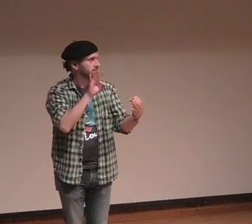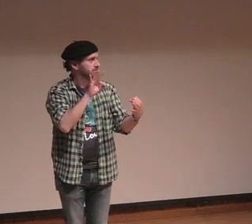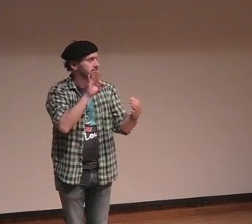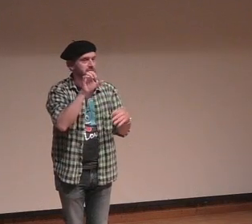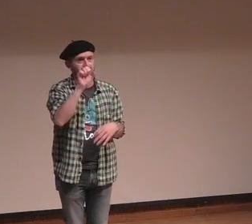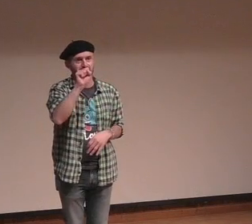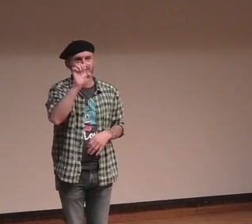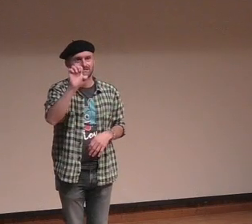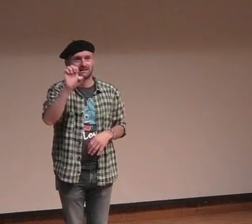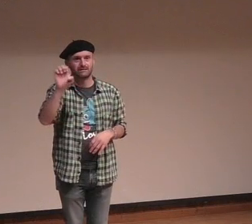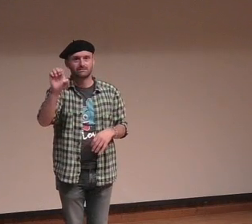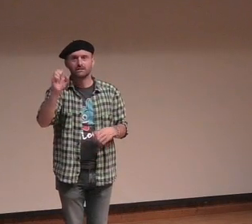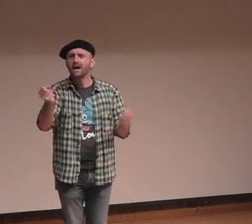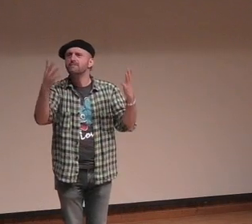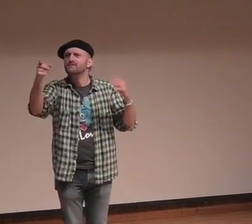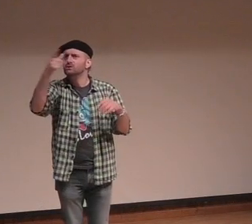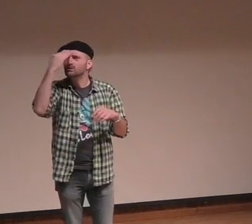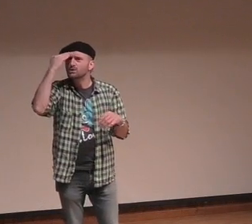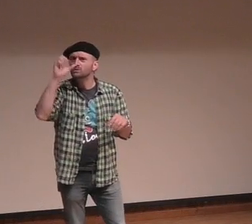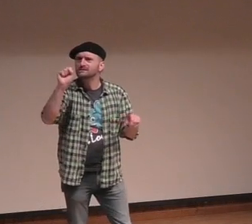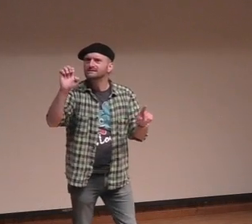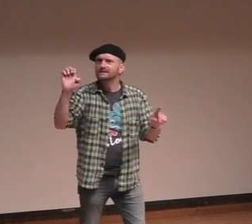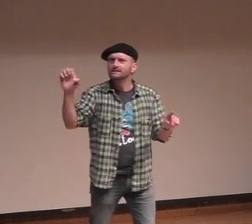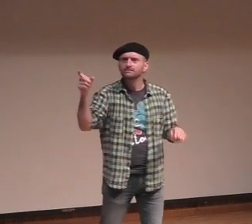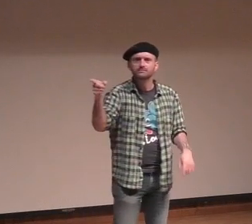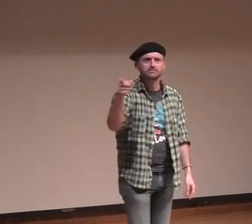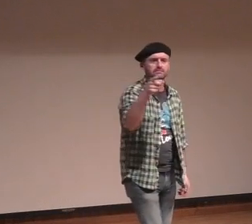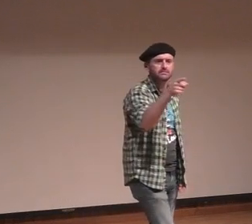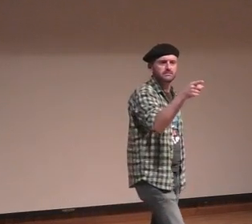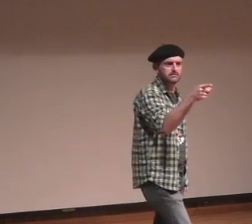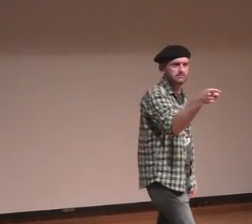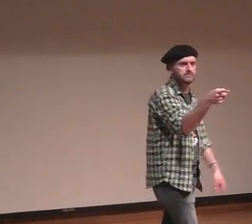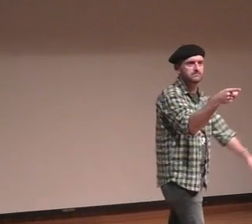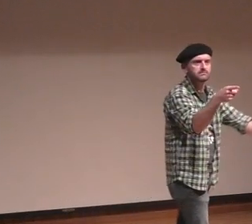but she signed exact English, signing exact English. How many of you know signing exact English?